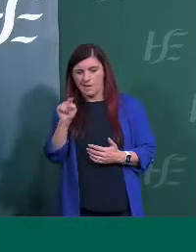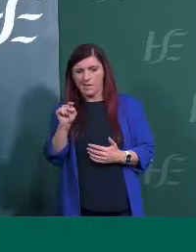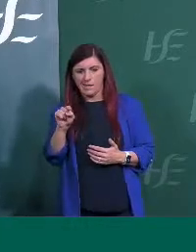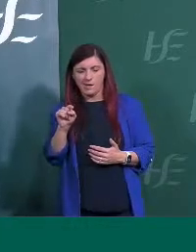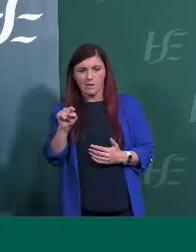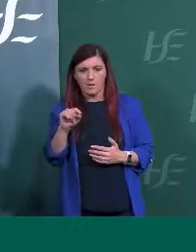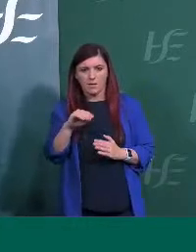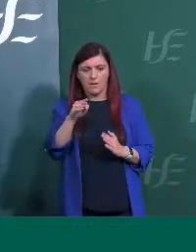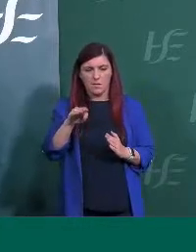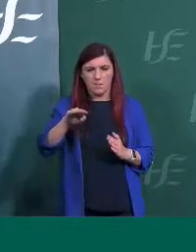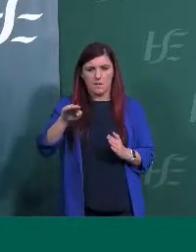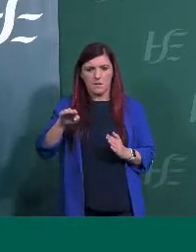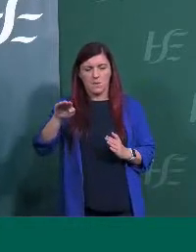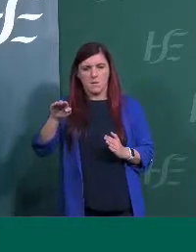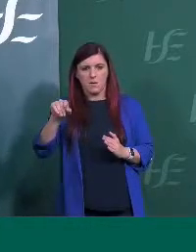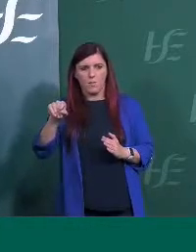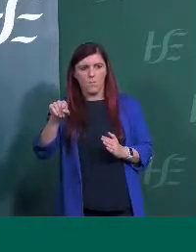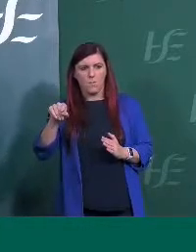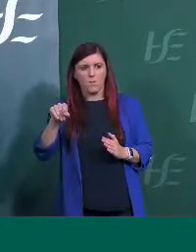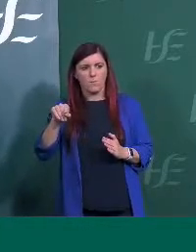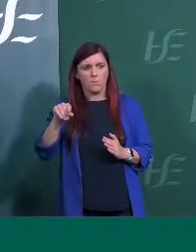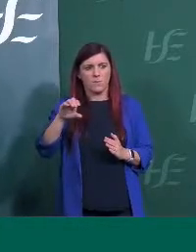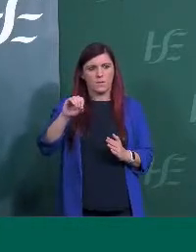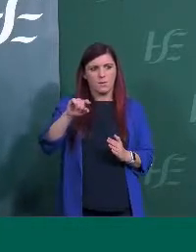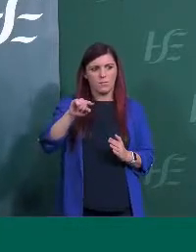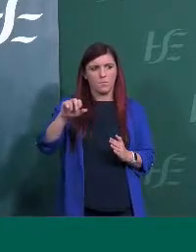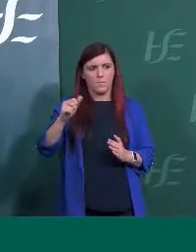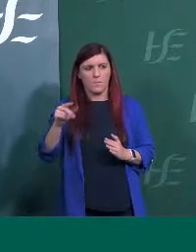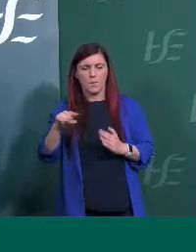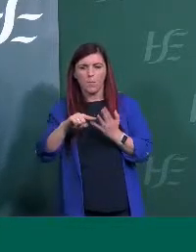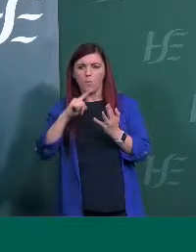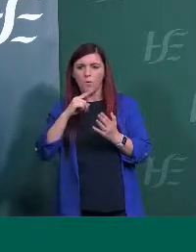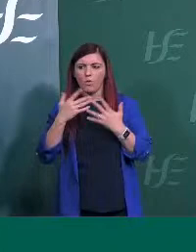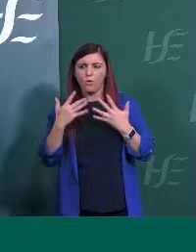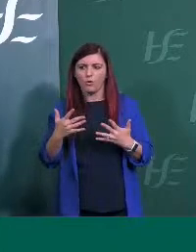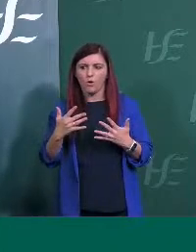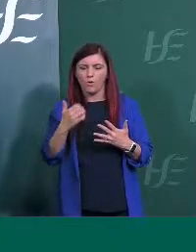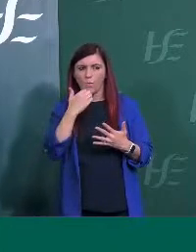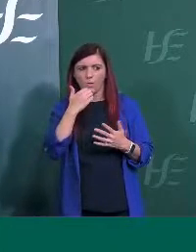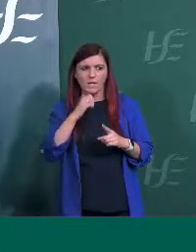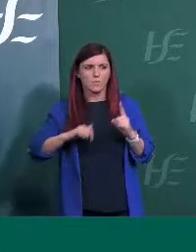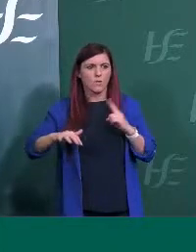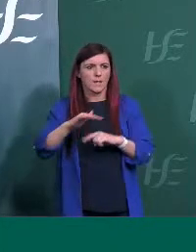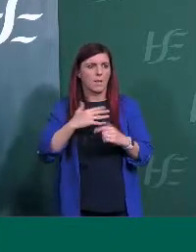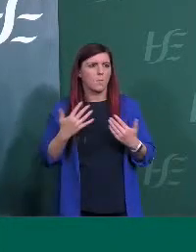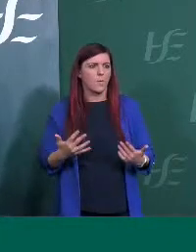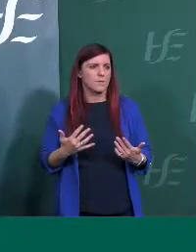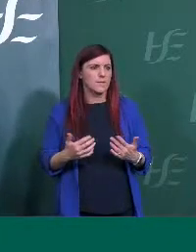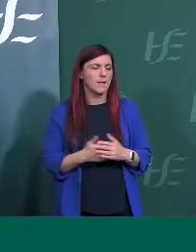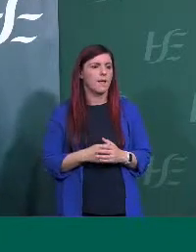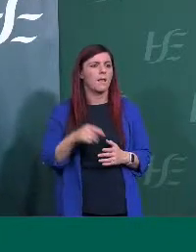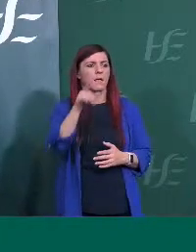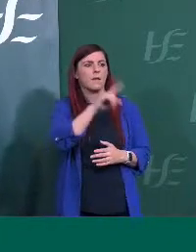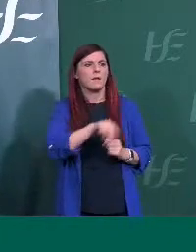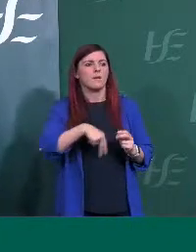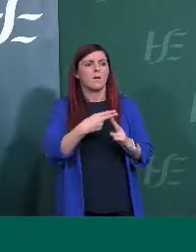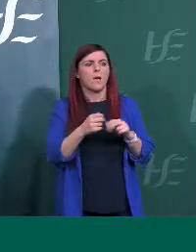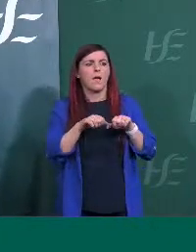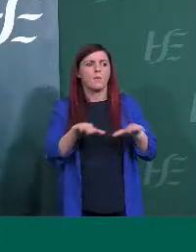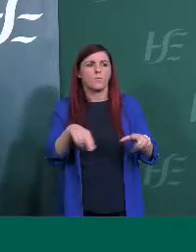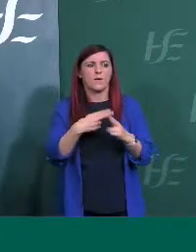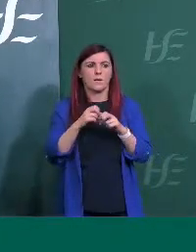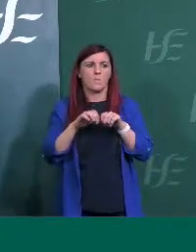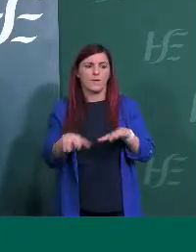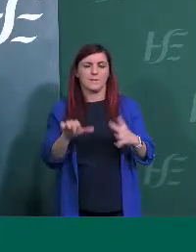tight, although eliminating it to zero is very difficult with the current levels of circulating virus. And as alluded to, the outbreaks,